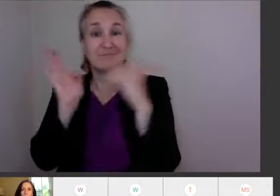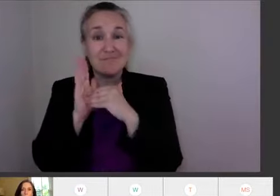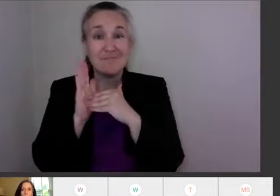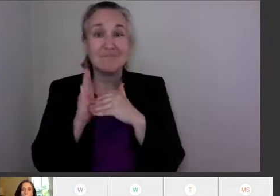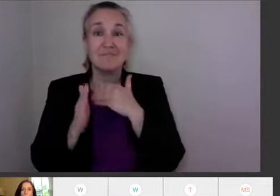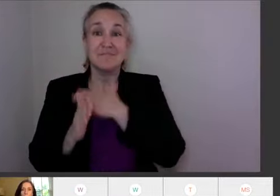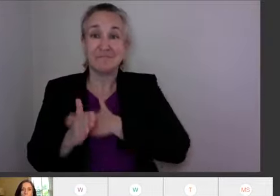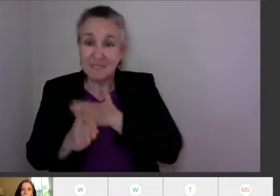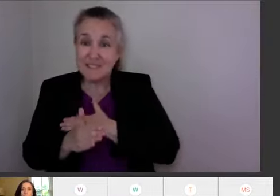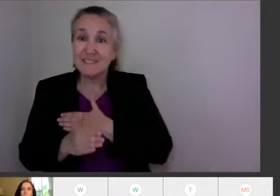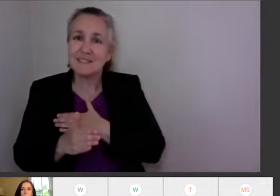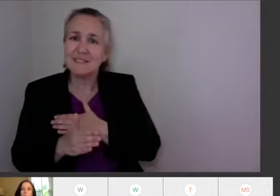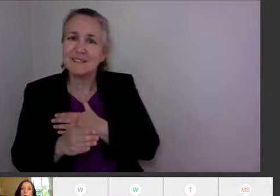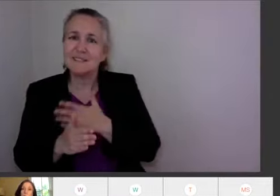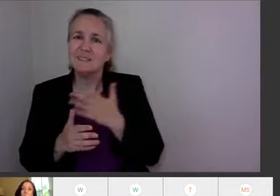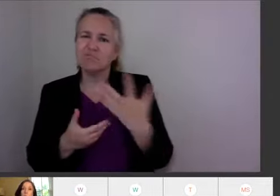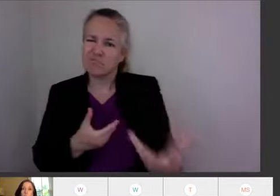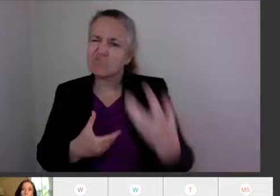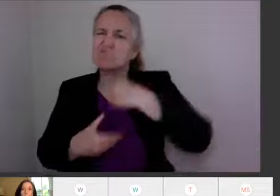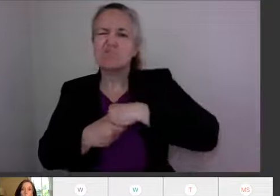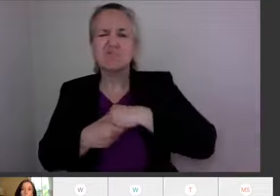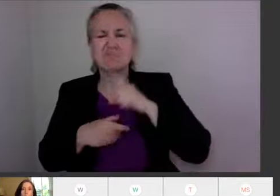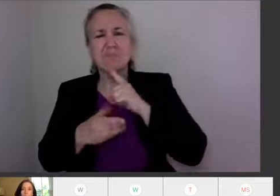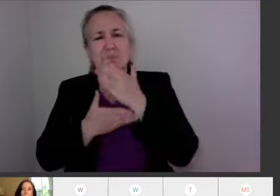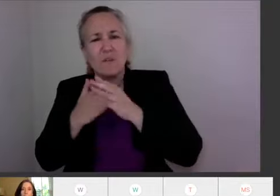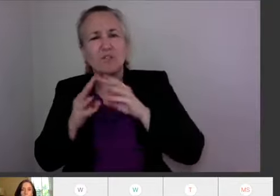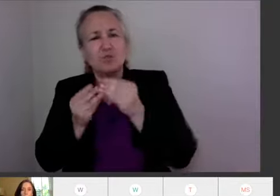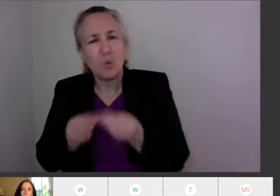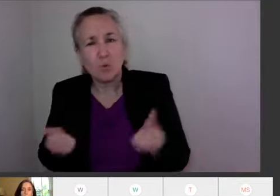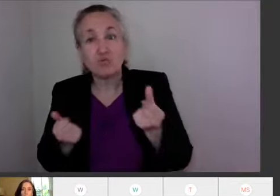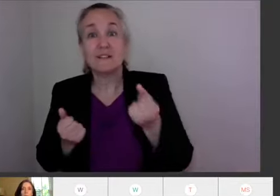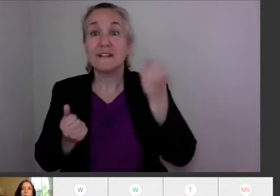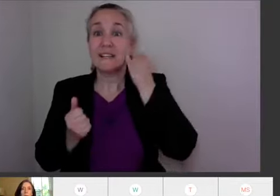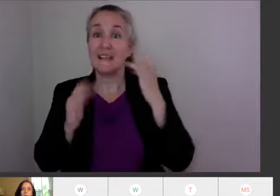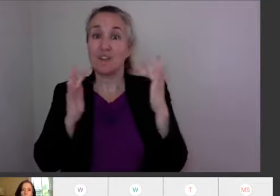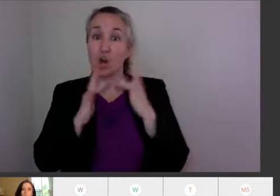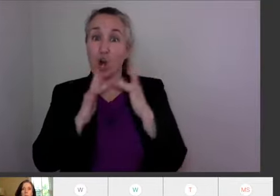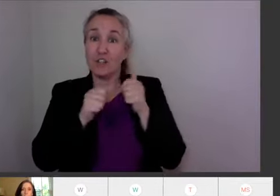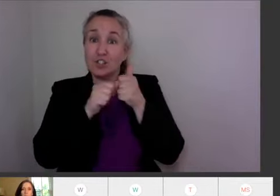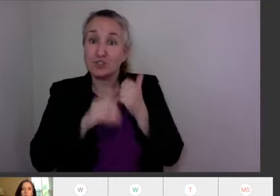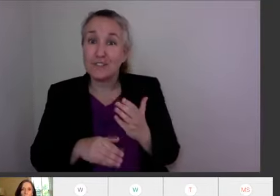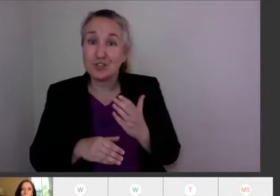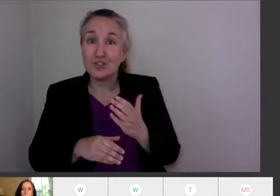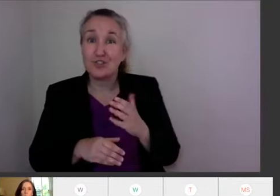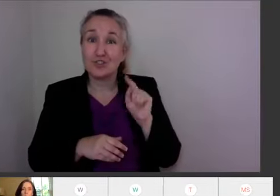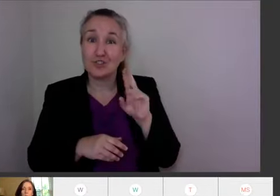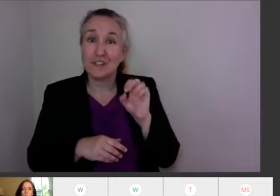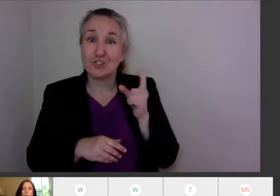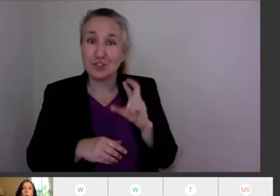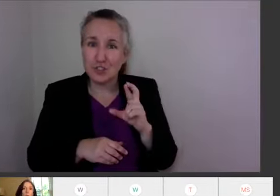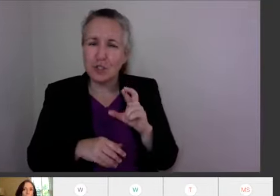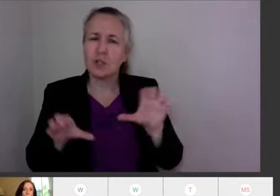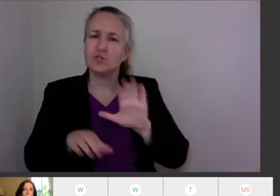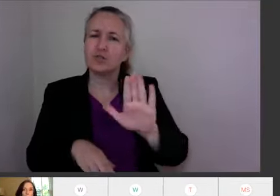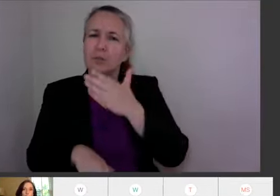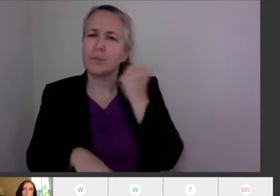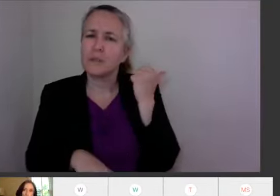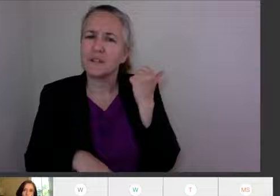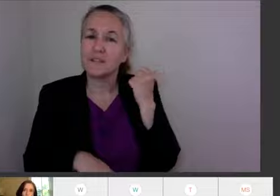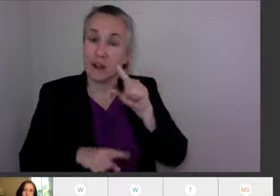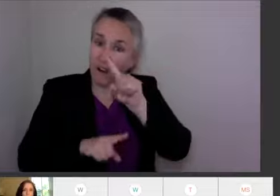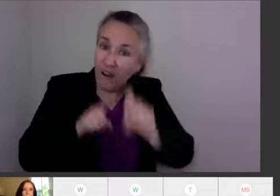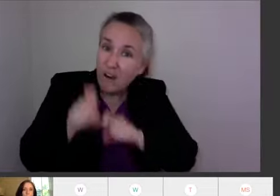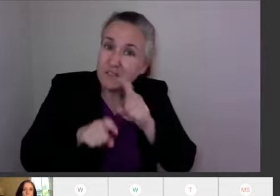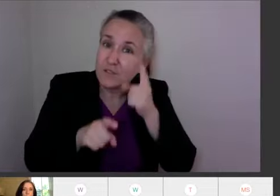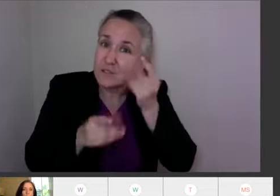of the solution for that. And if you do get called from one of our contact tracers, please do your best to cooperate with what they're asking